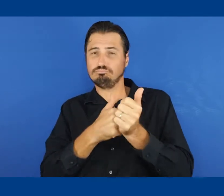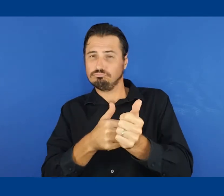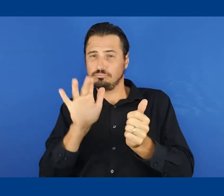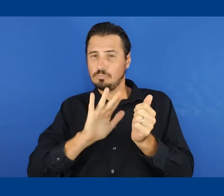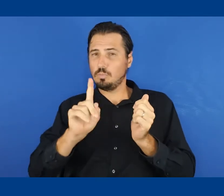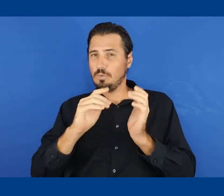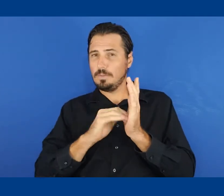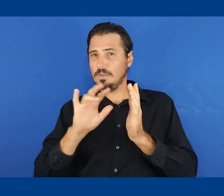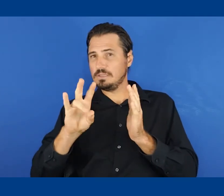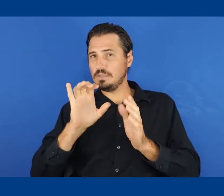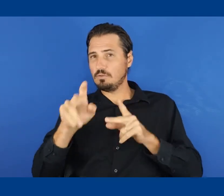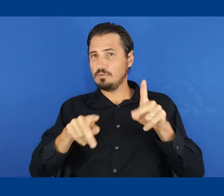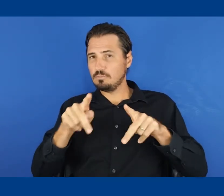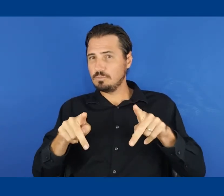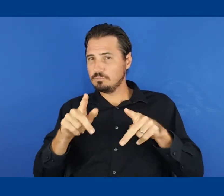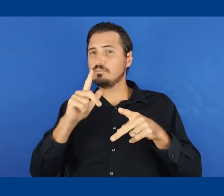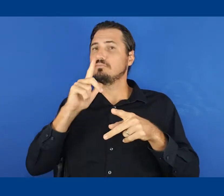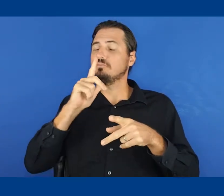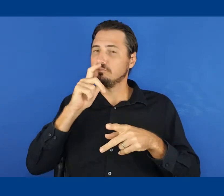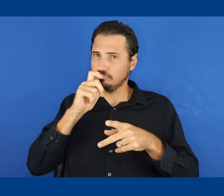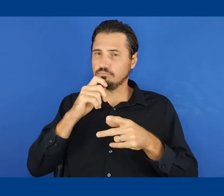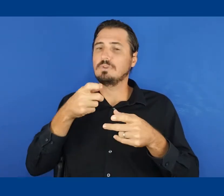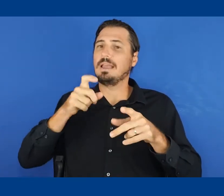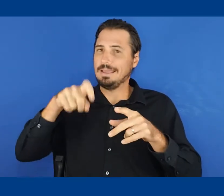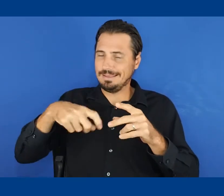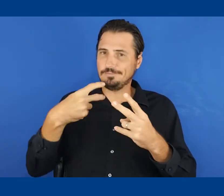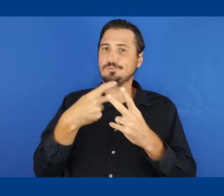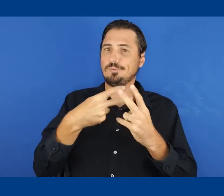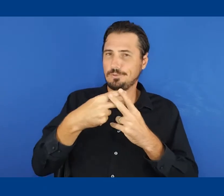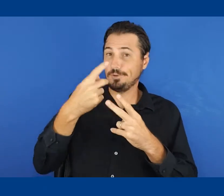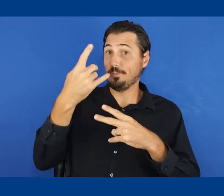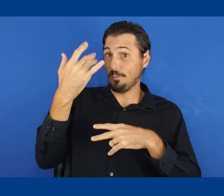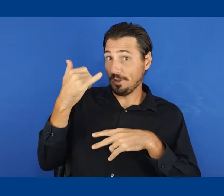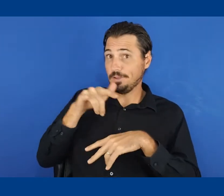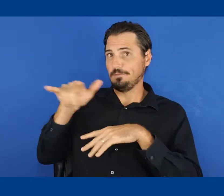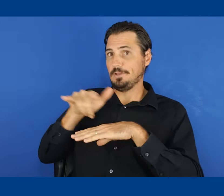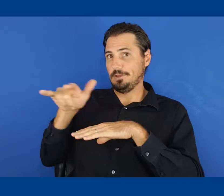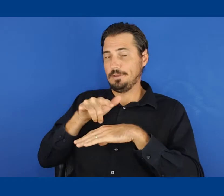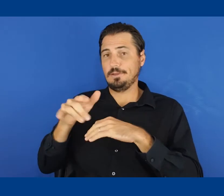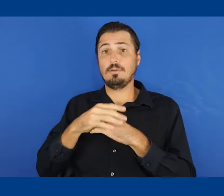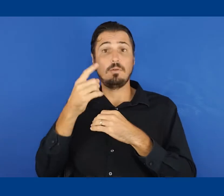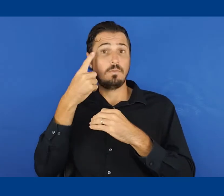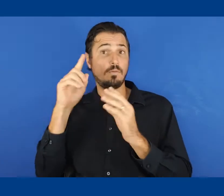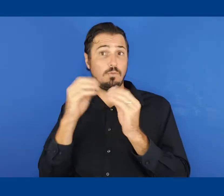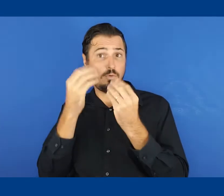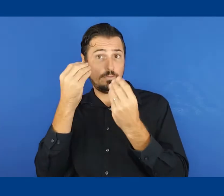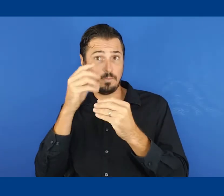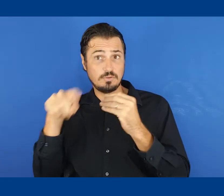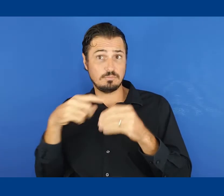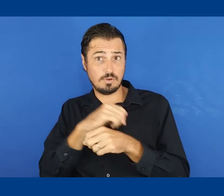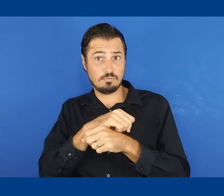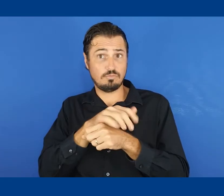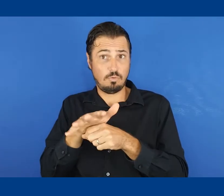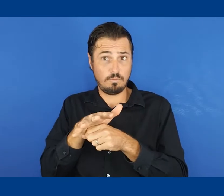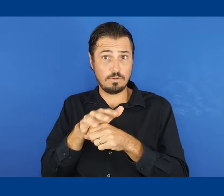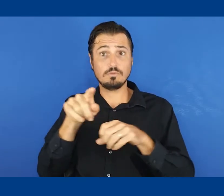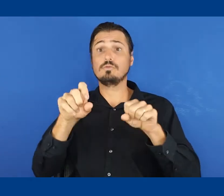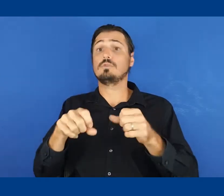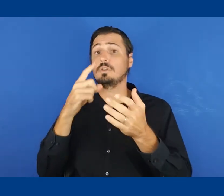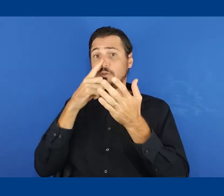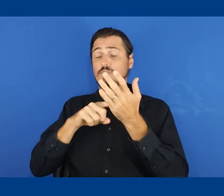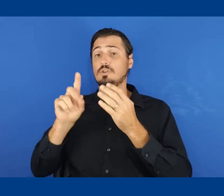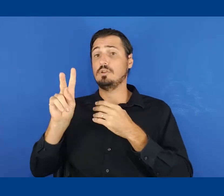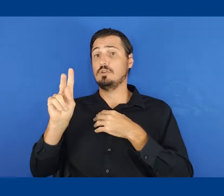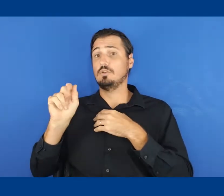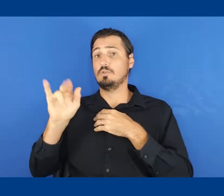approximately 1,700 individuals in travel-related quarantine. For additional information on our COVID cases,